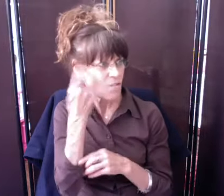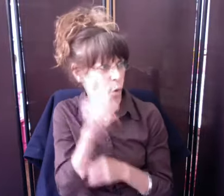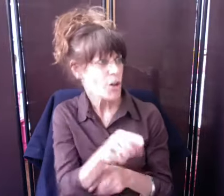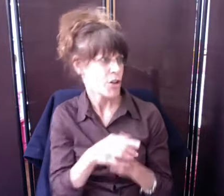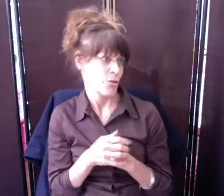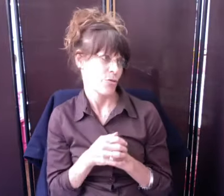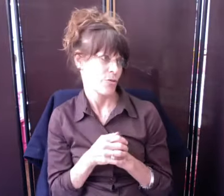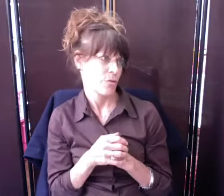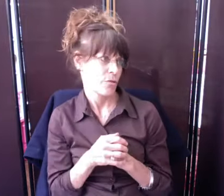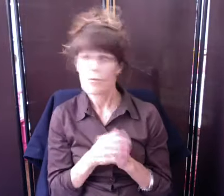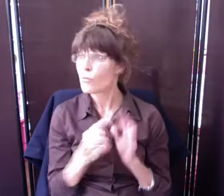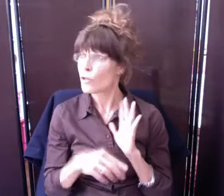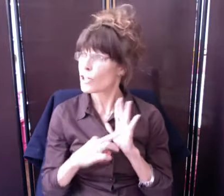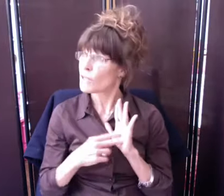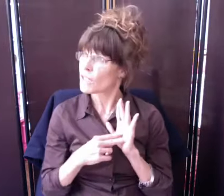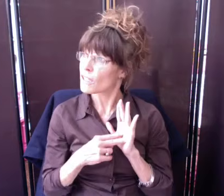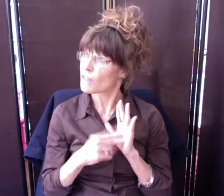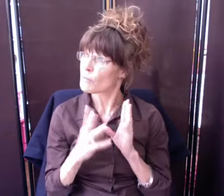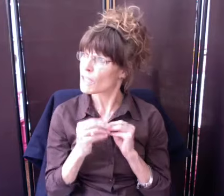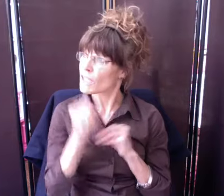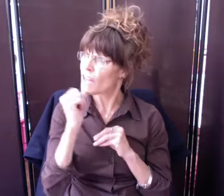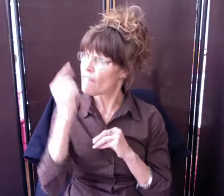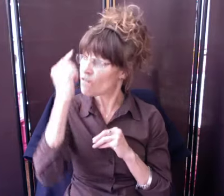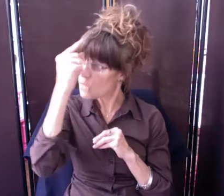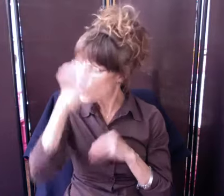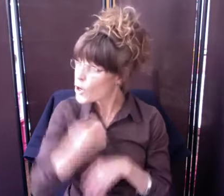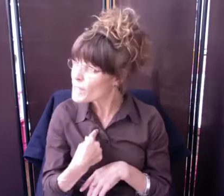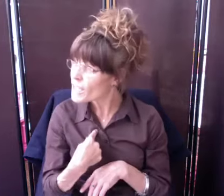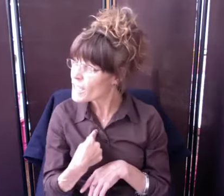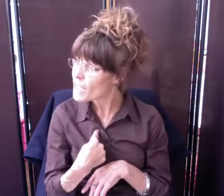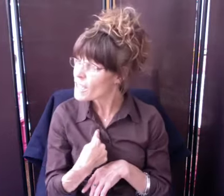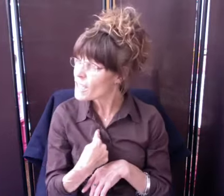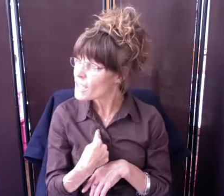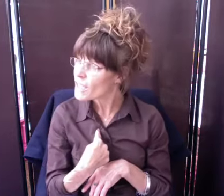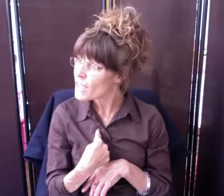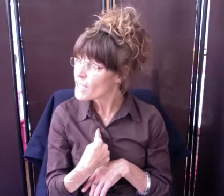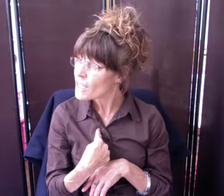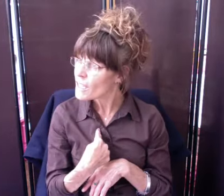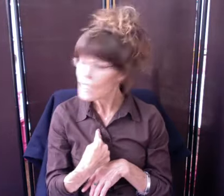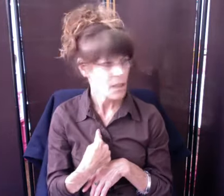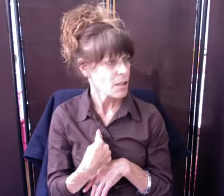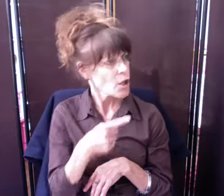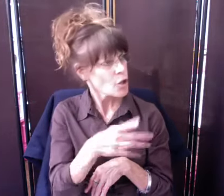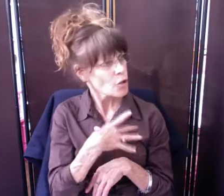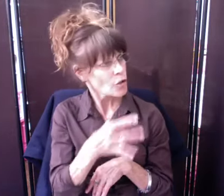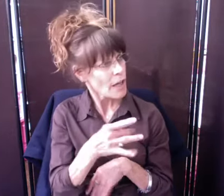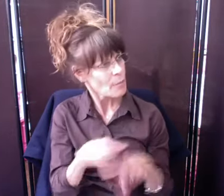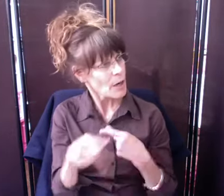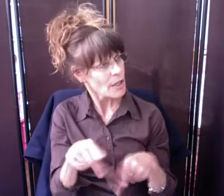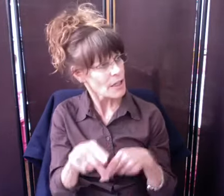And I said, yeah, okay. And I knew it was coming. I'm like, here we go. And she said, you like to throw parties, don't you? Which I do. I love to throw